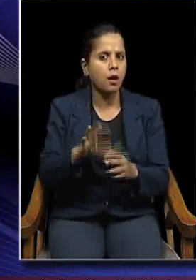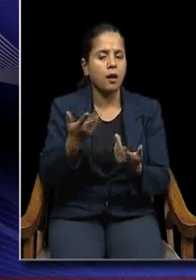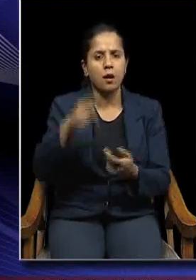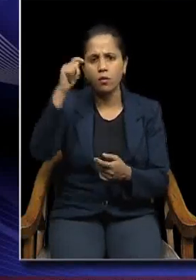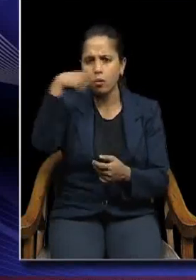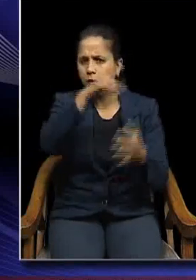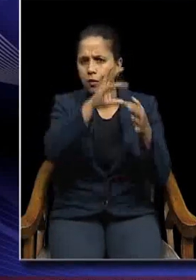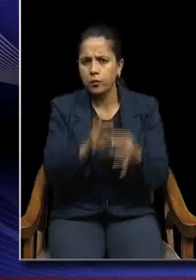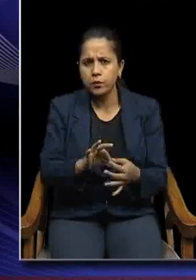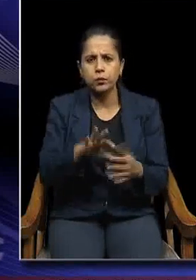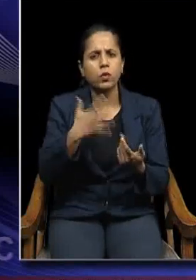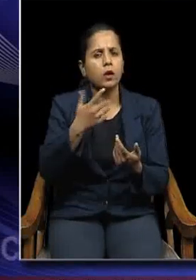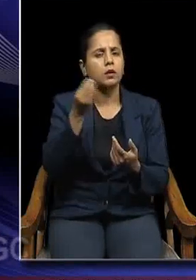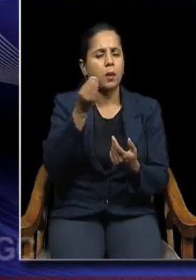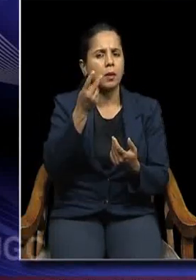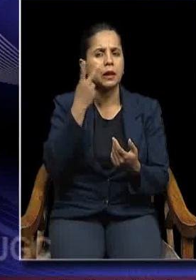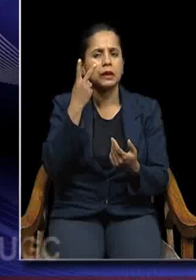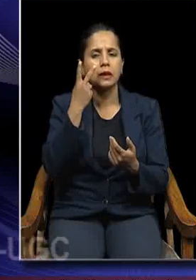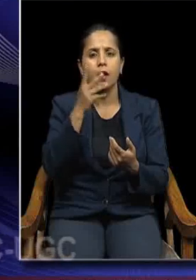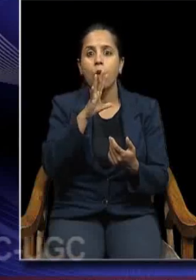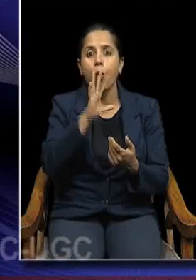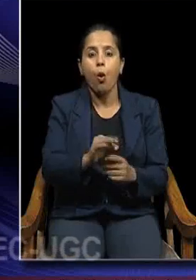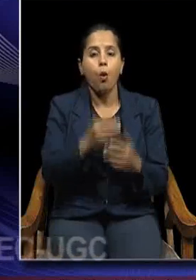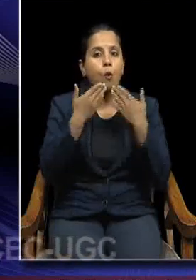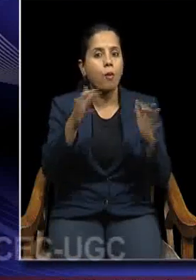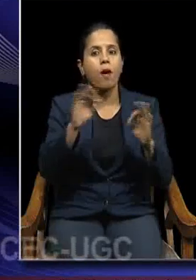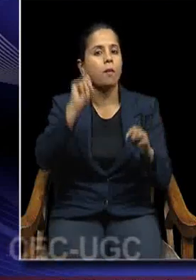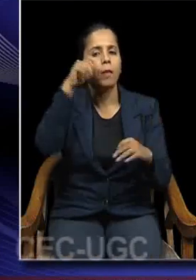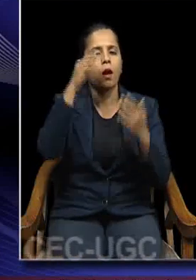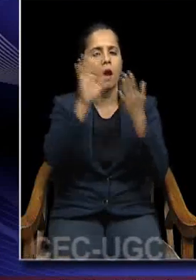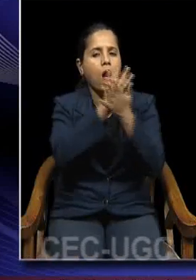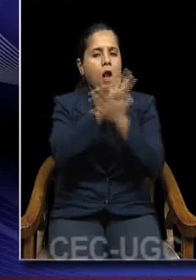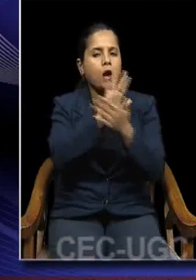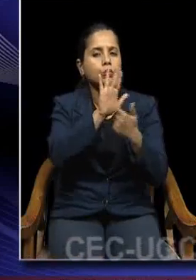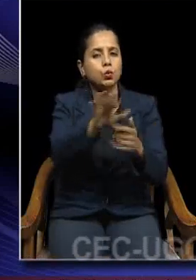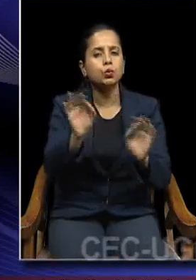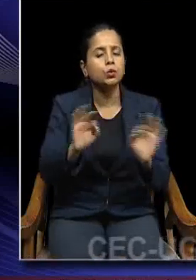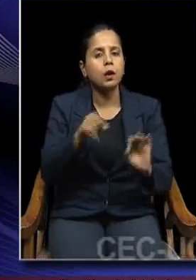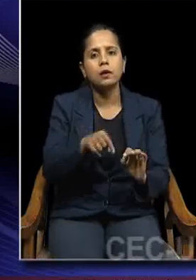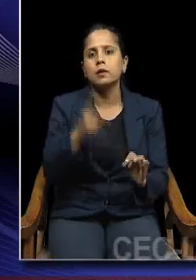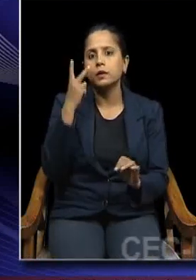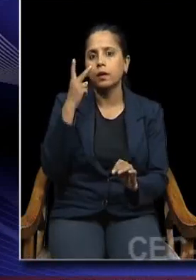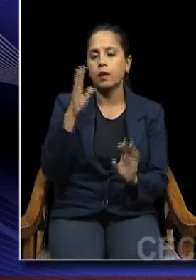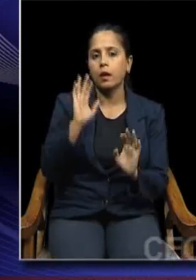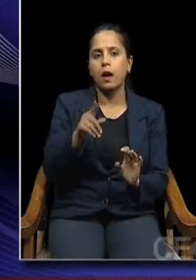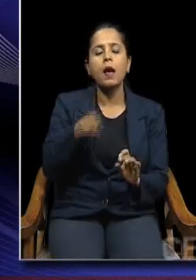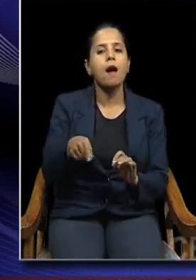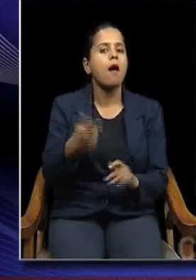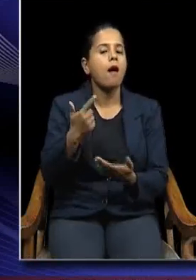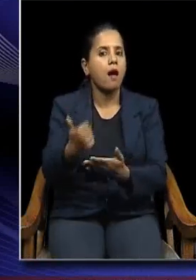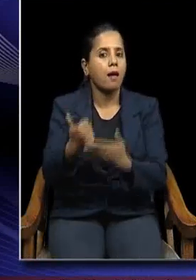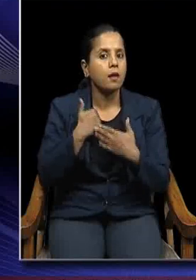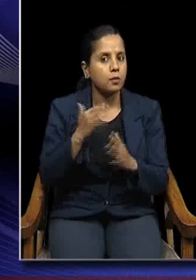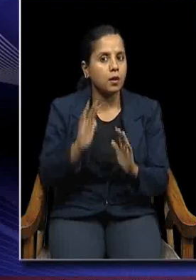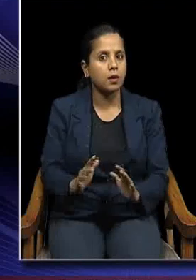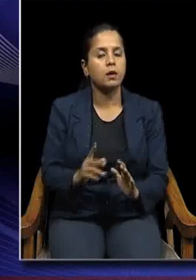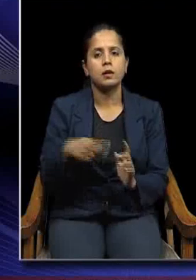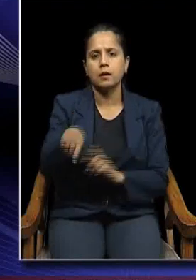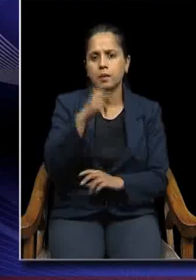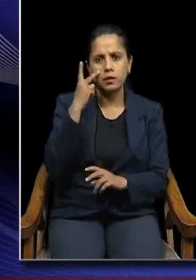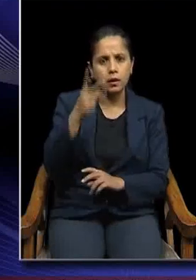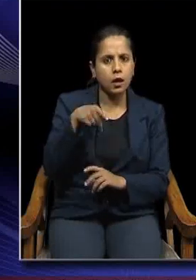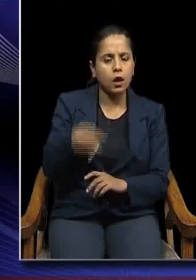and the censorship as well. And in this way their interventions were very helpful in terms of placing issues